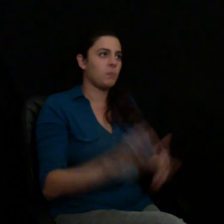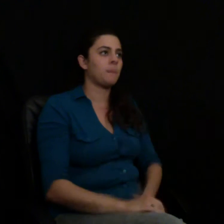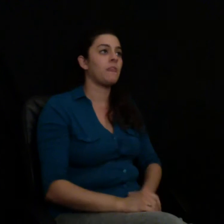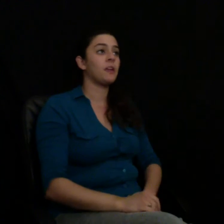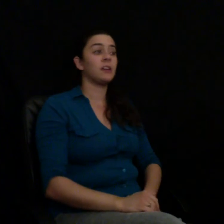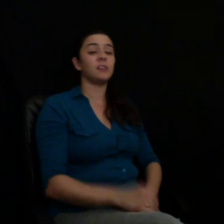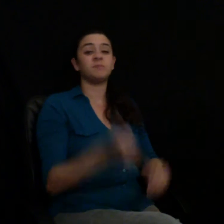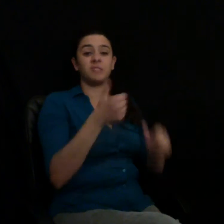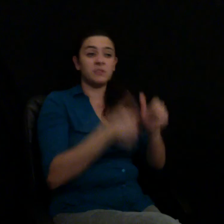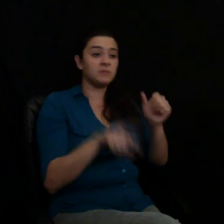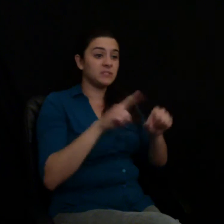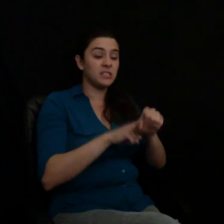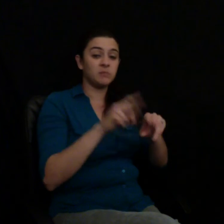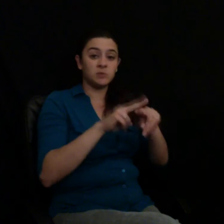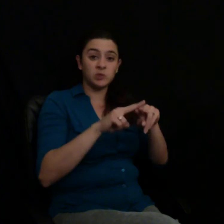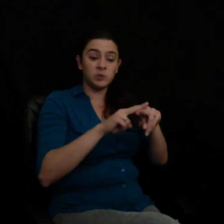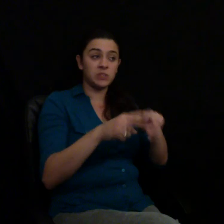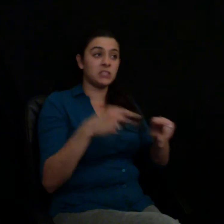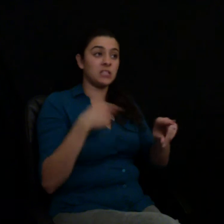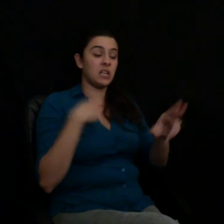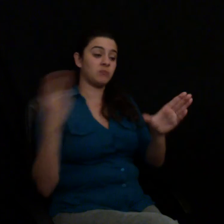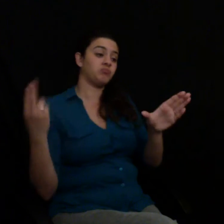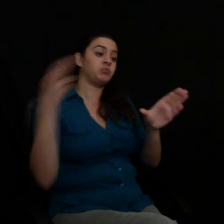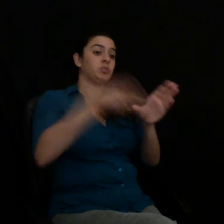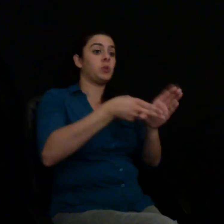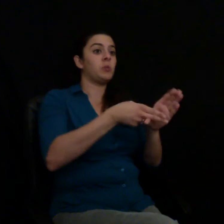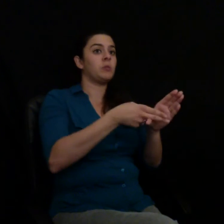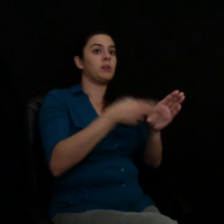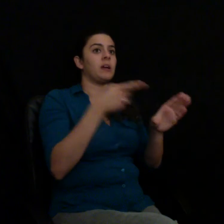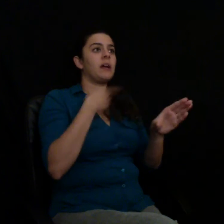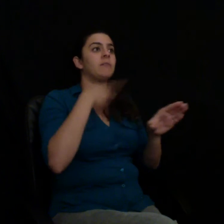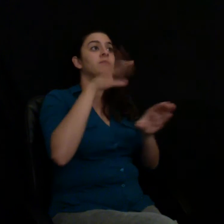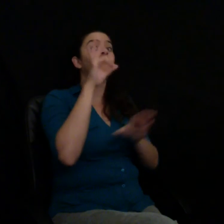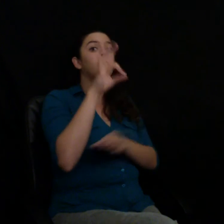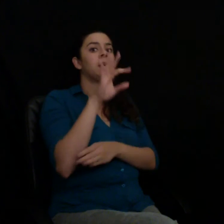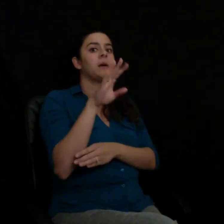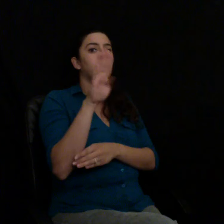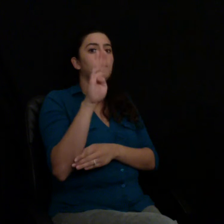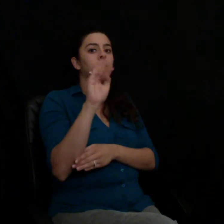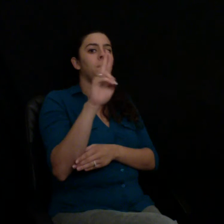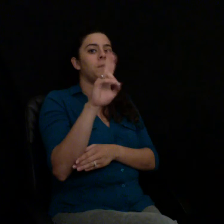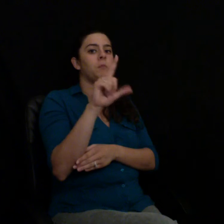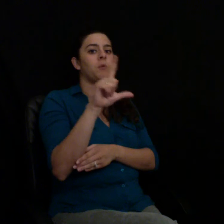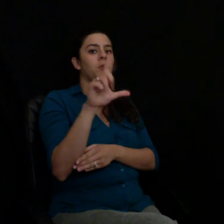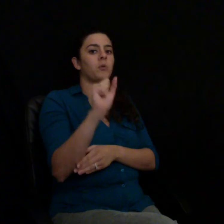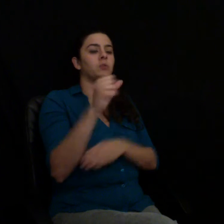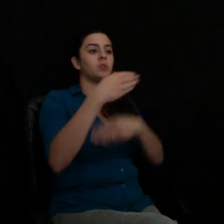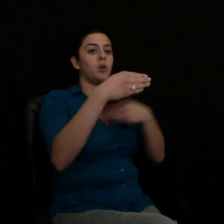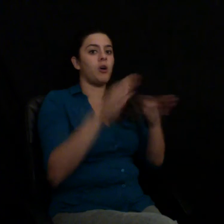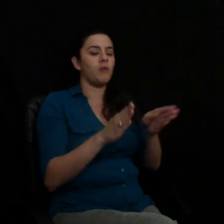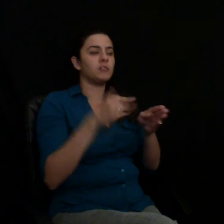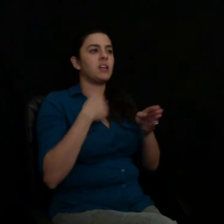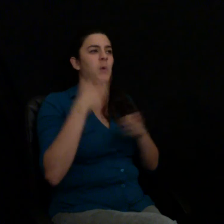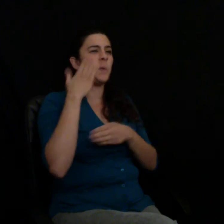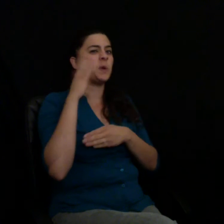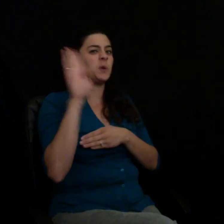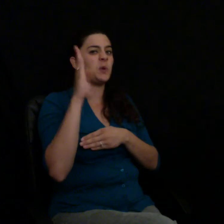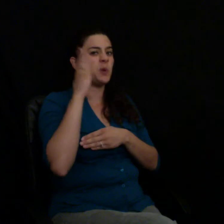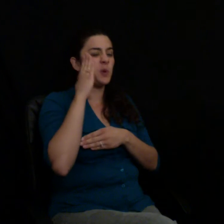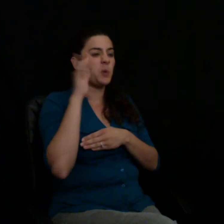yard, my first thing is to find the bull's office. I want to find his vehicle, and I want to find his office. After that, I'm going to go sit outside the